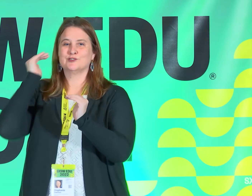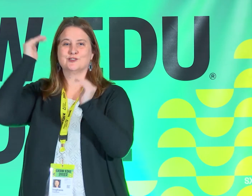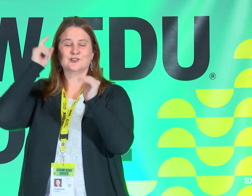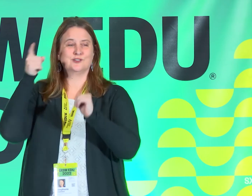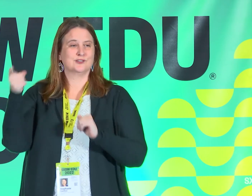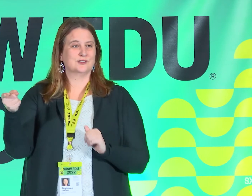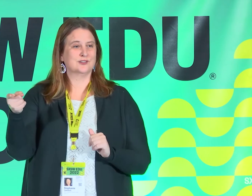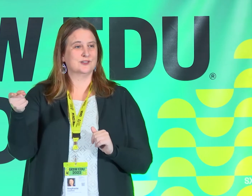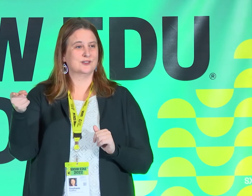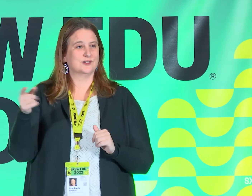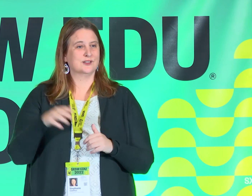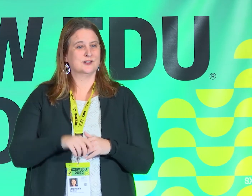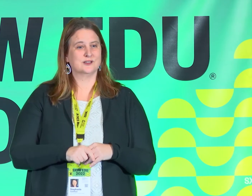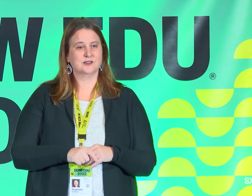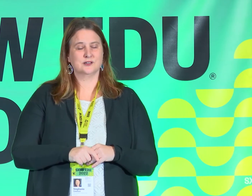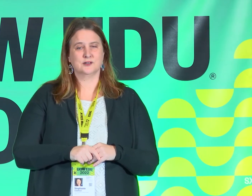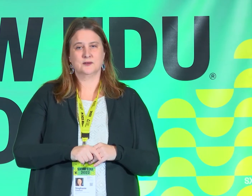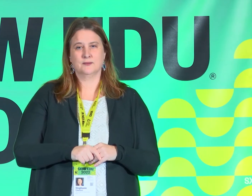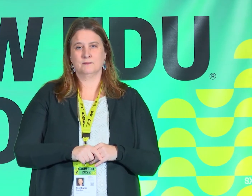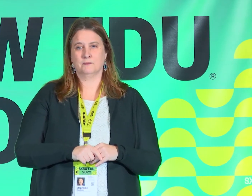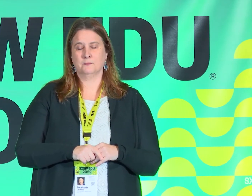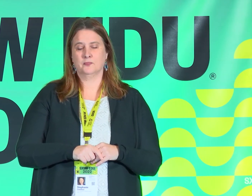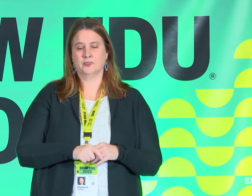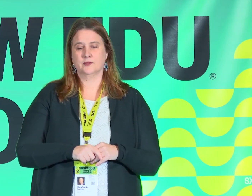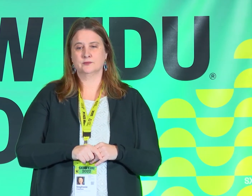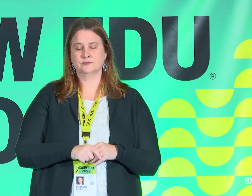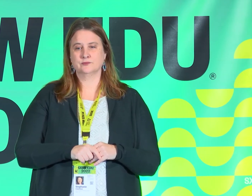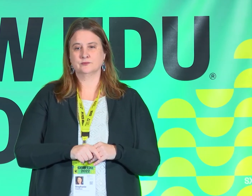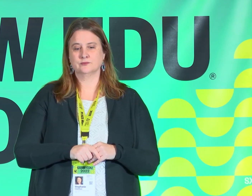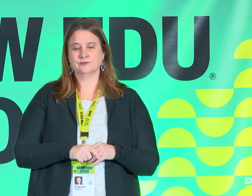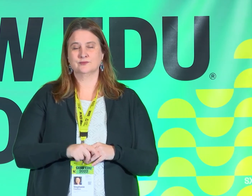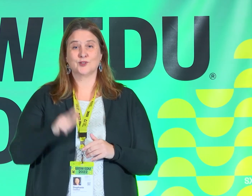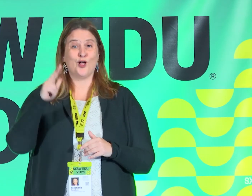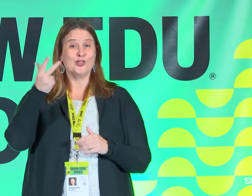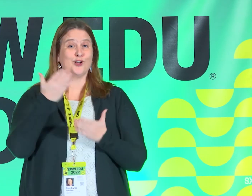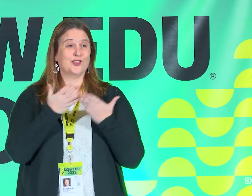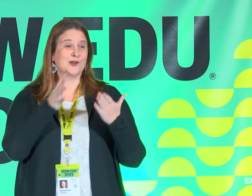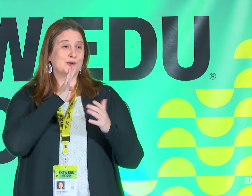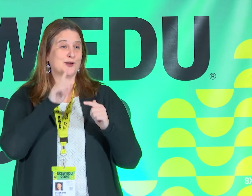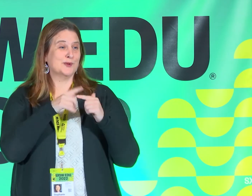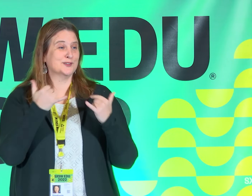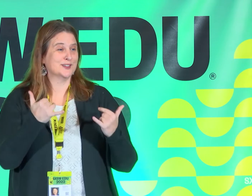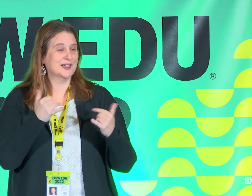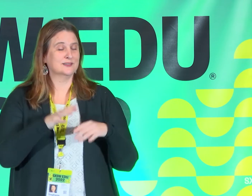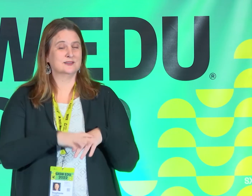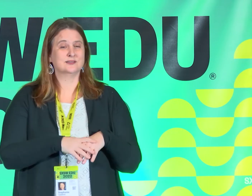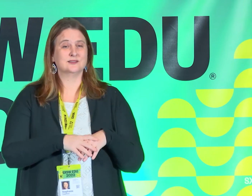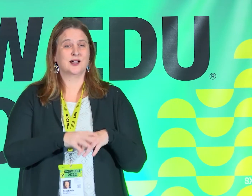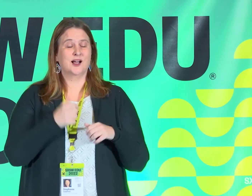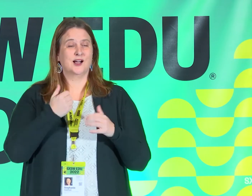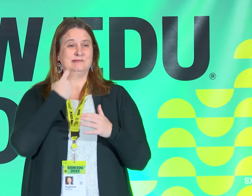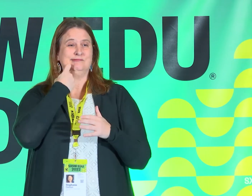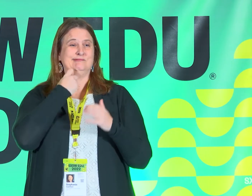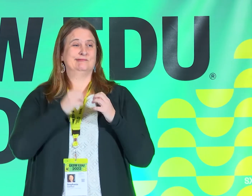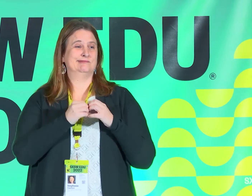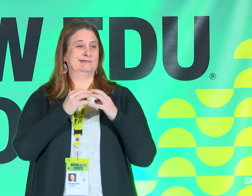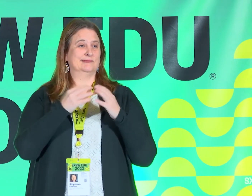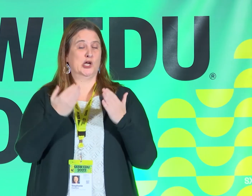those students, it also impacts professionals in their daily lives. The third thing that I'd like to talk about today is another thing